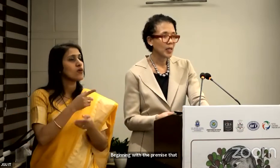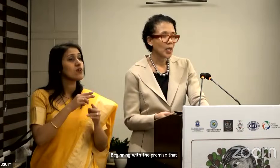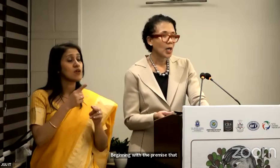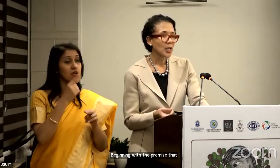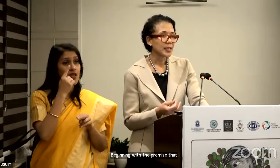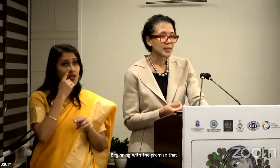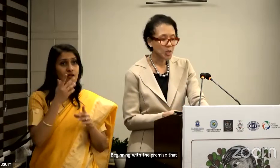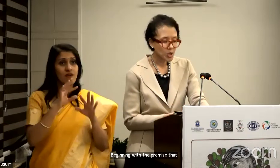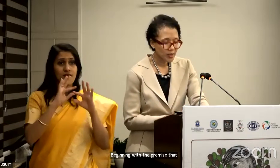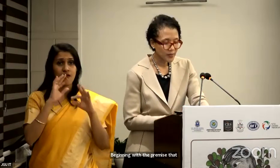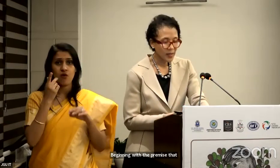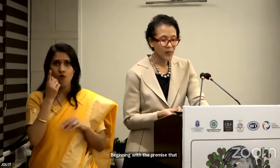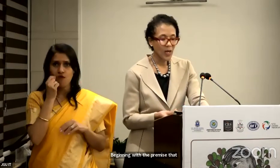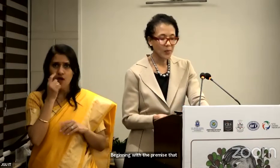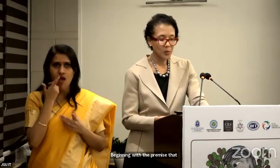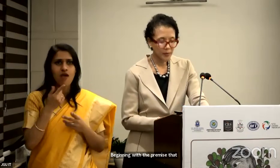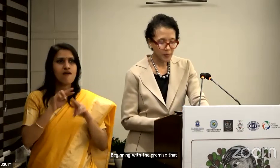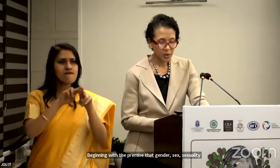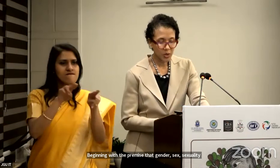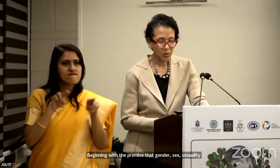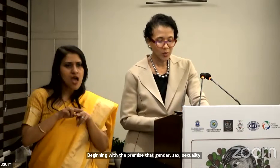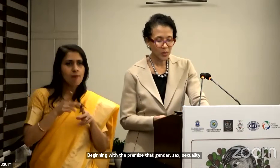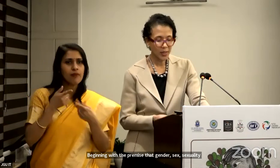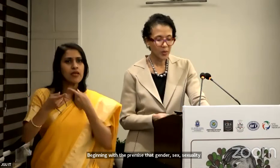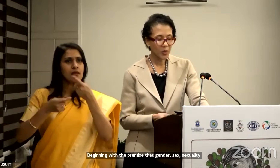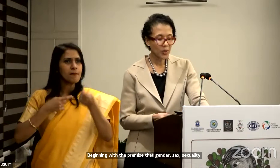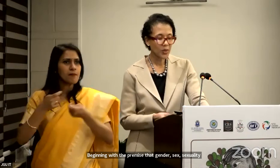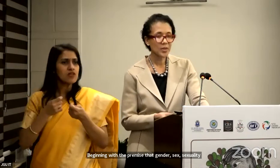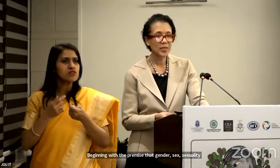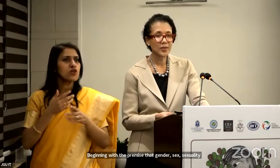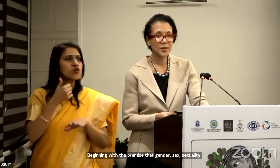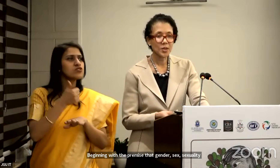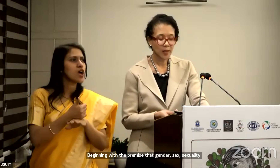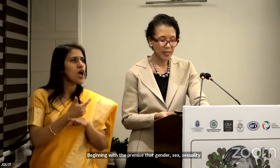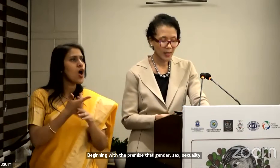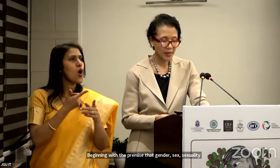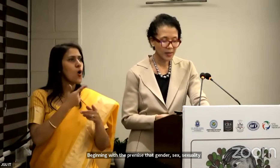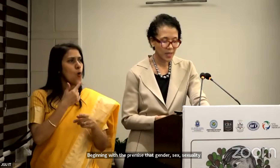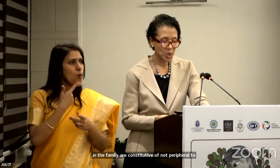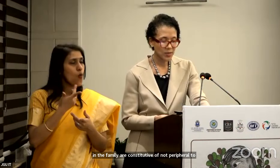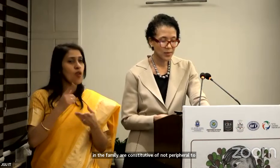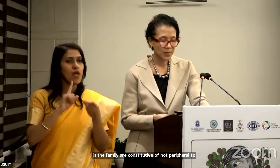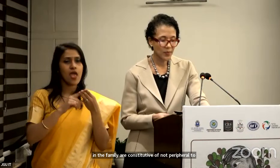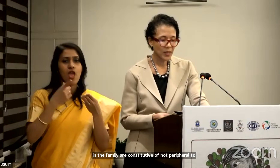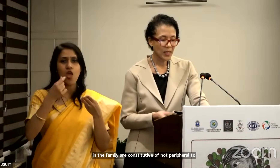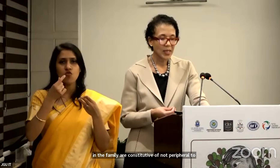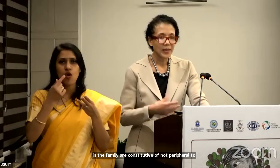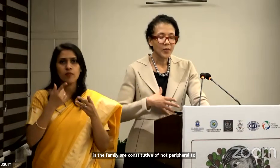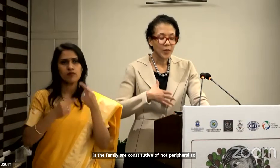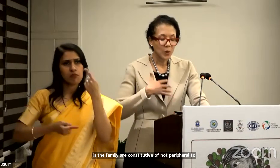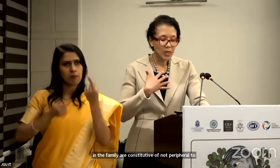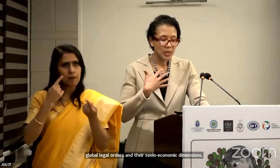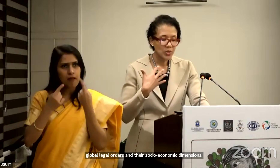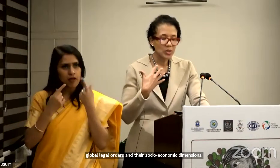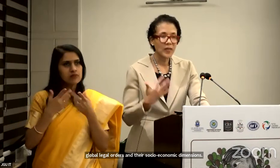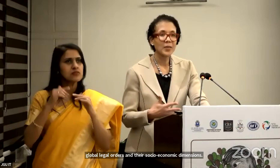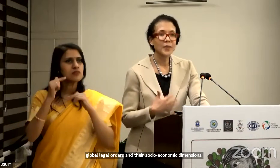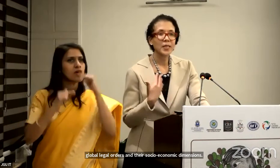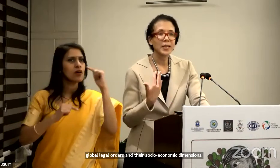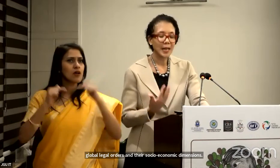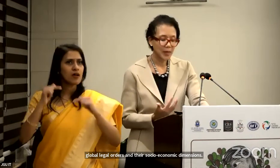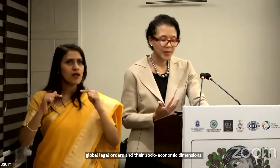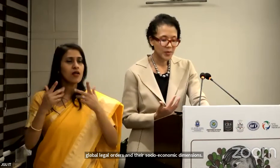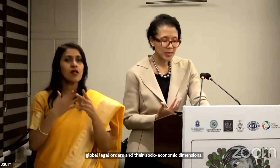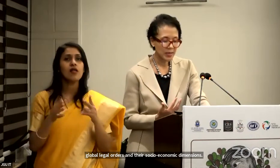family are constitutive of, not peripheral to, global legal orders in their socioeconomic dimensions, that we want to develop